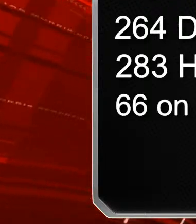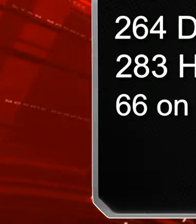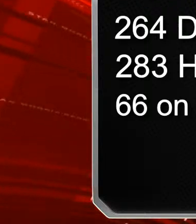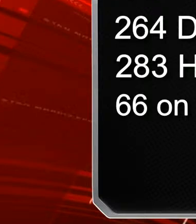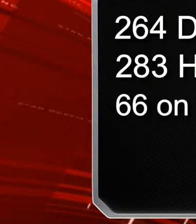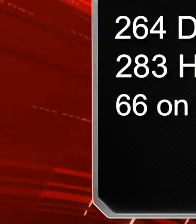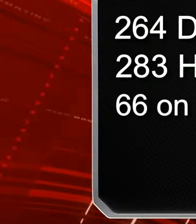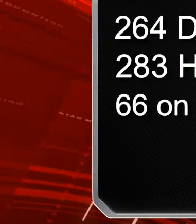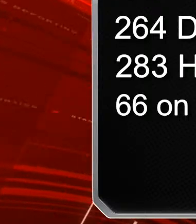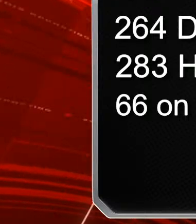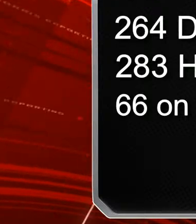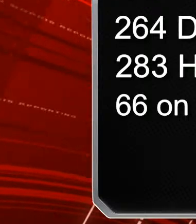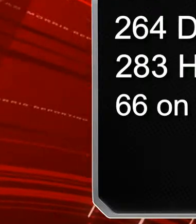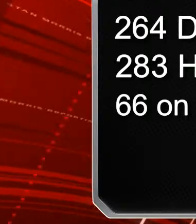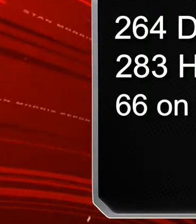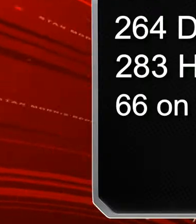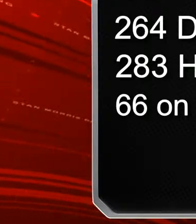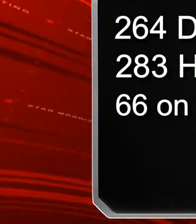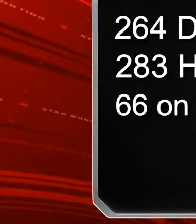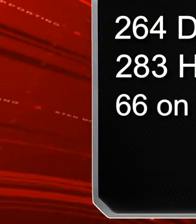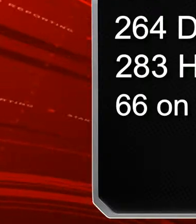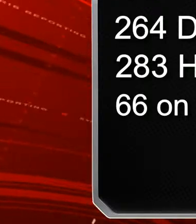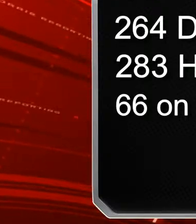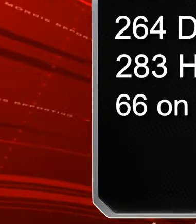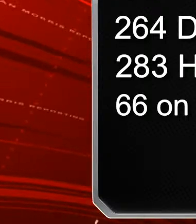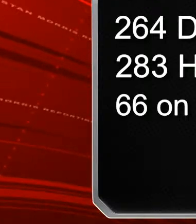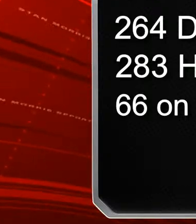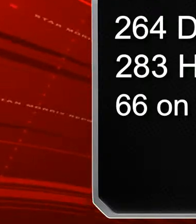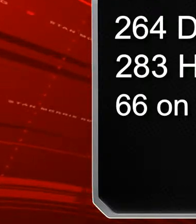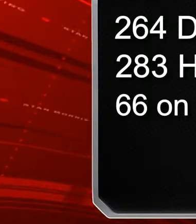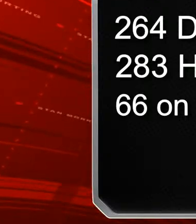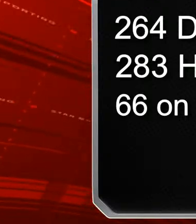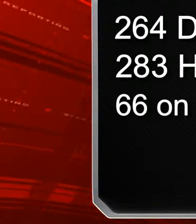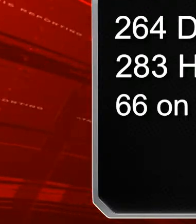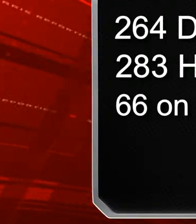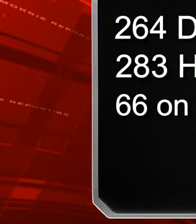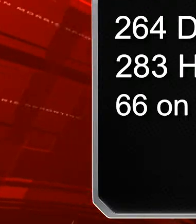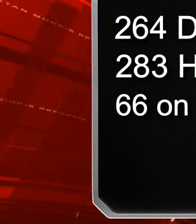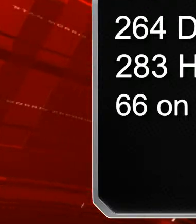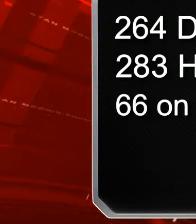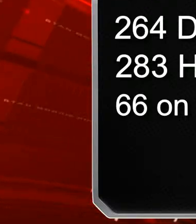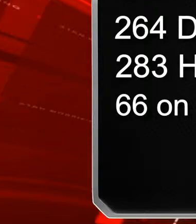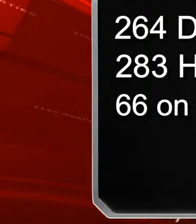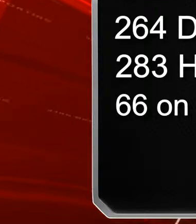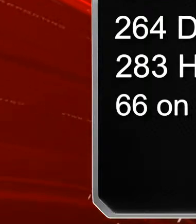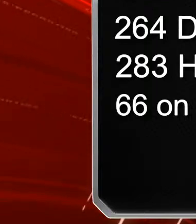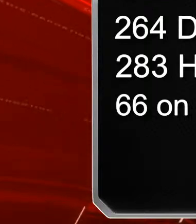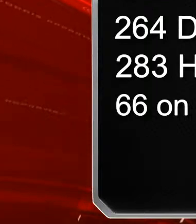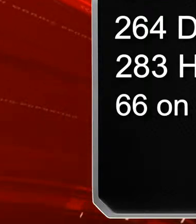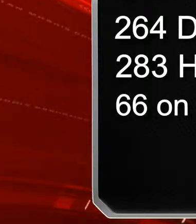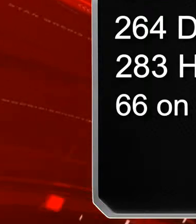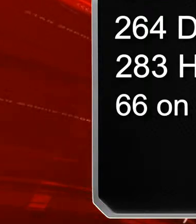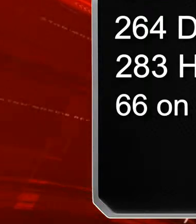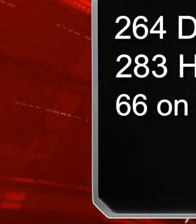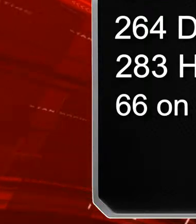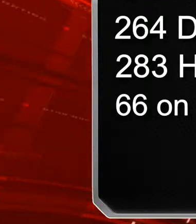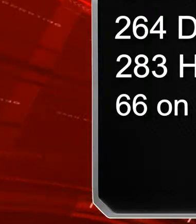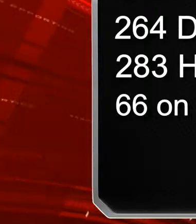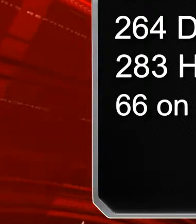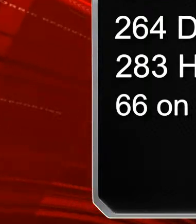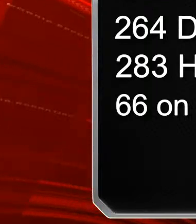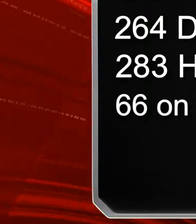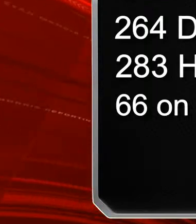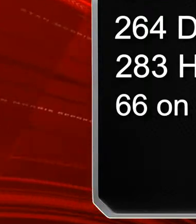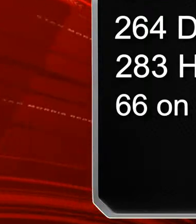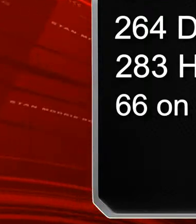least going into today's press briefing. We'll see what the numbers do once again. And we always mention active totals, and